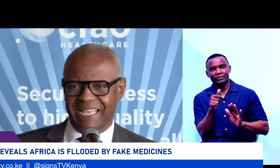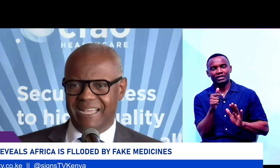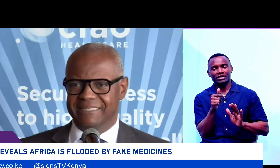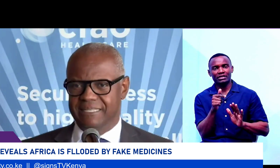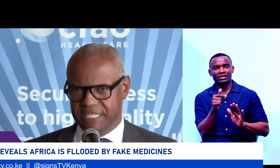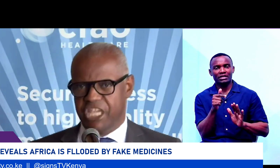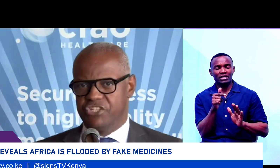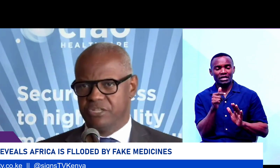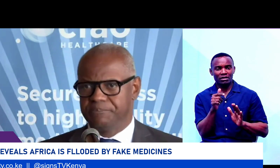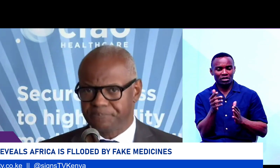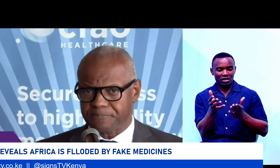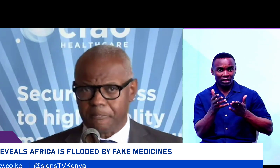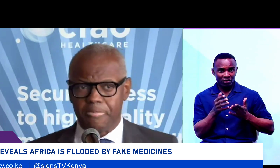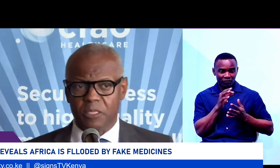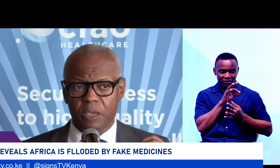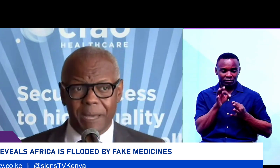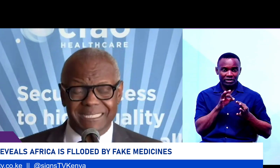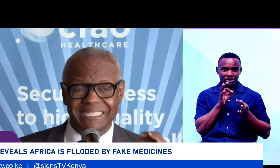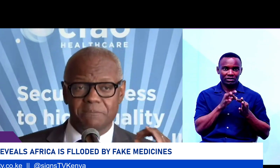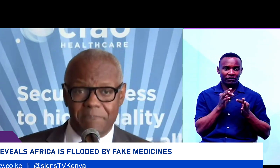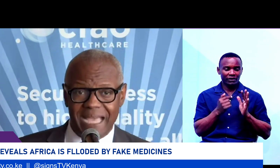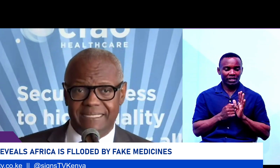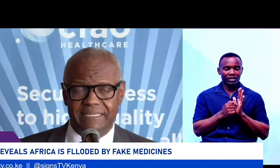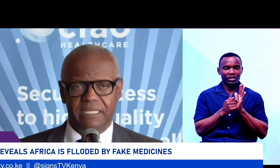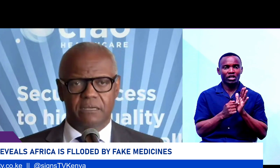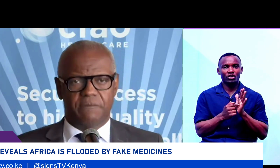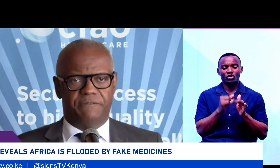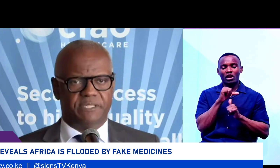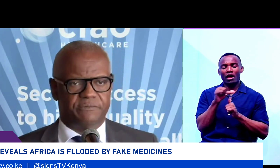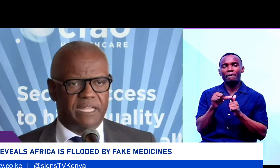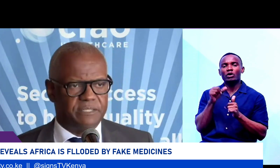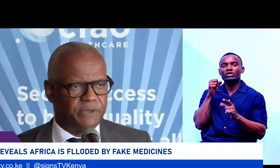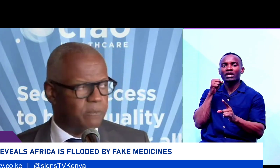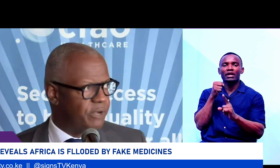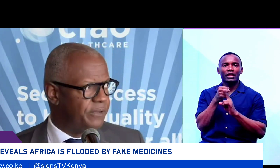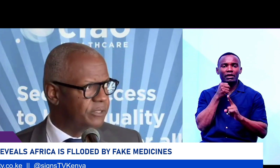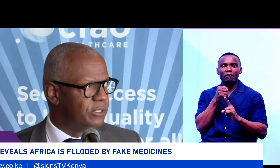precise indication about the impact of this 5C5 product.